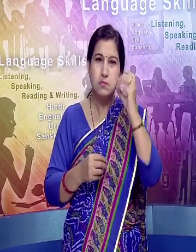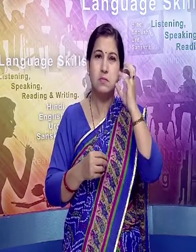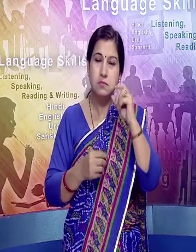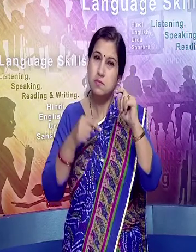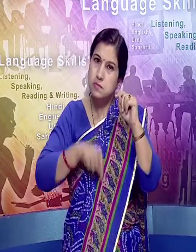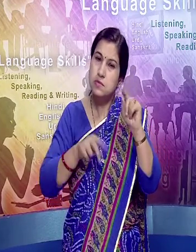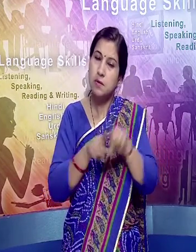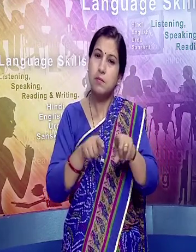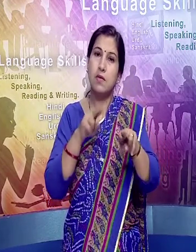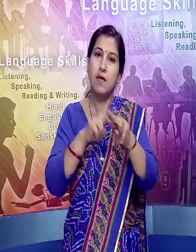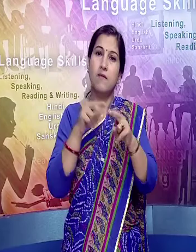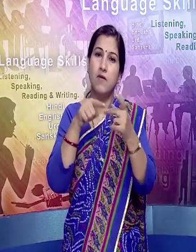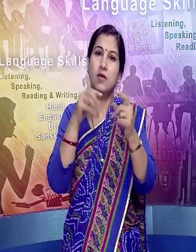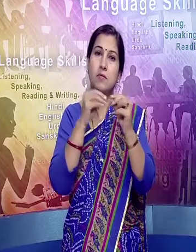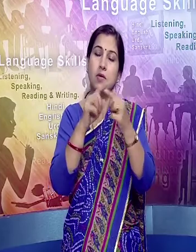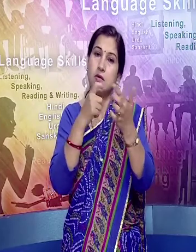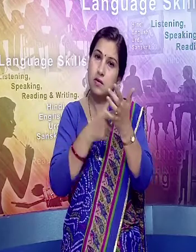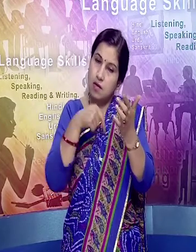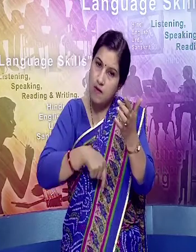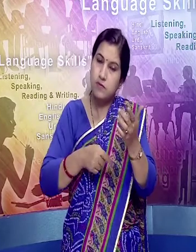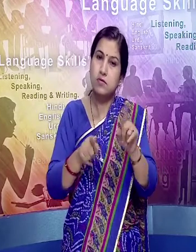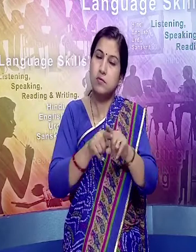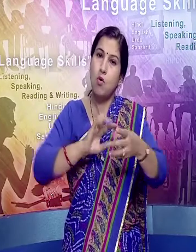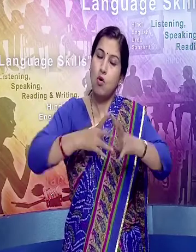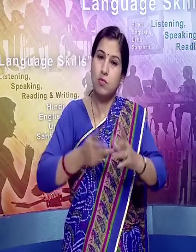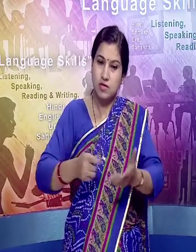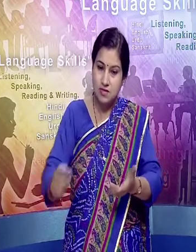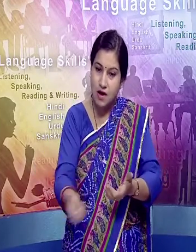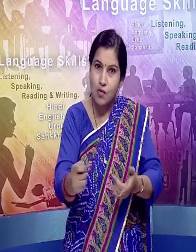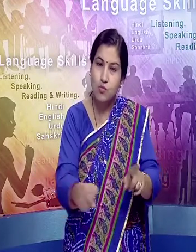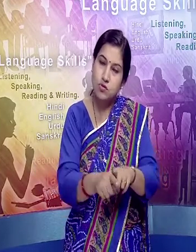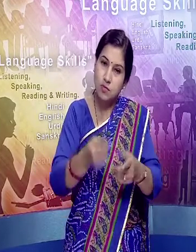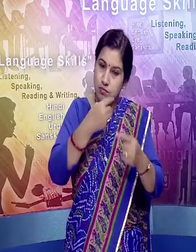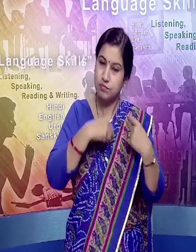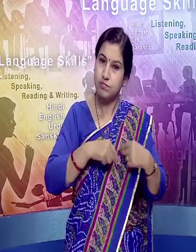And necessary movement to prevent heart disease.